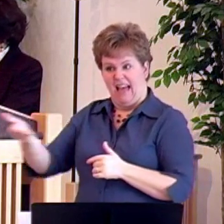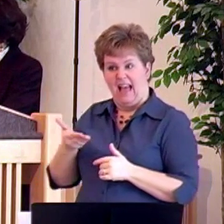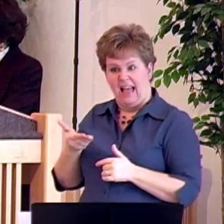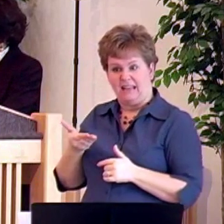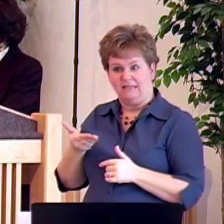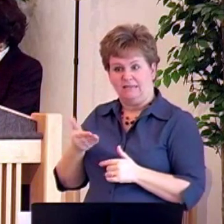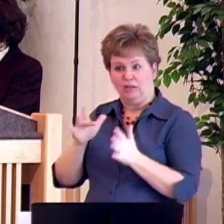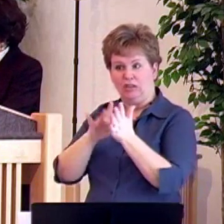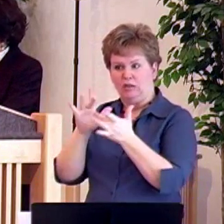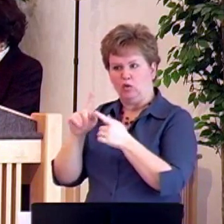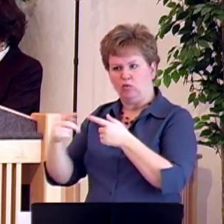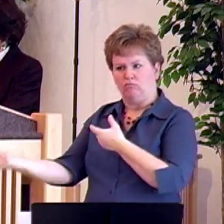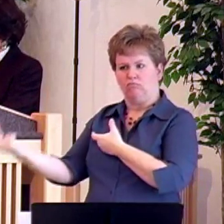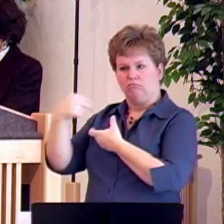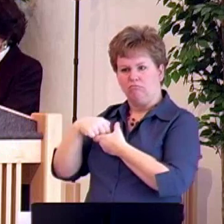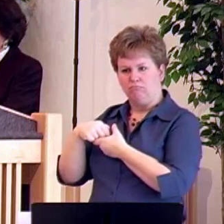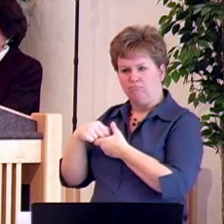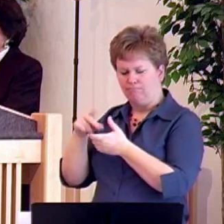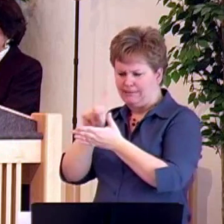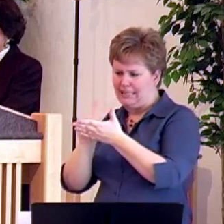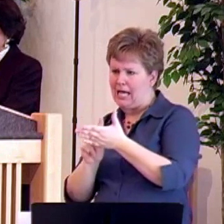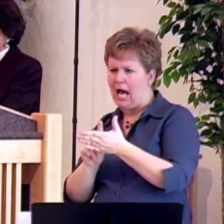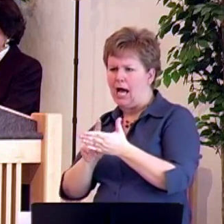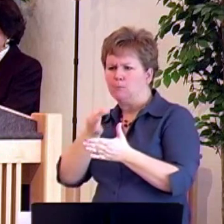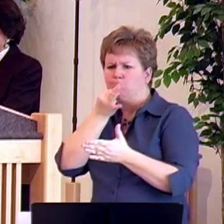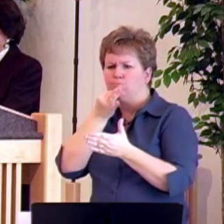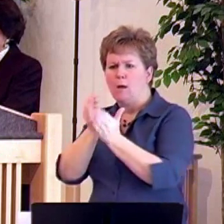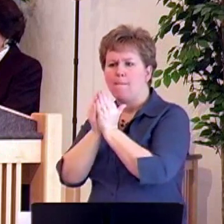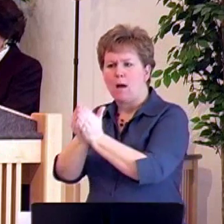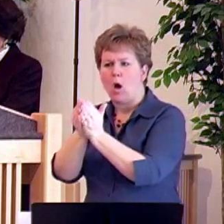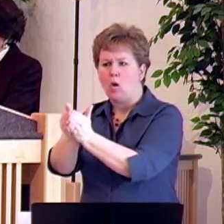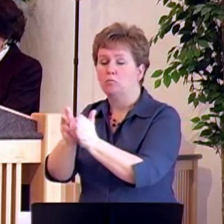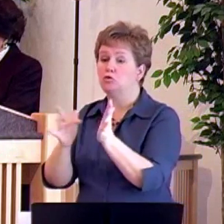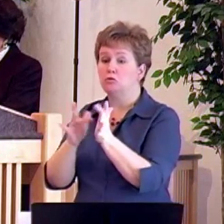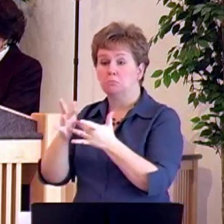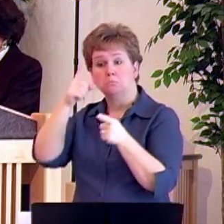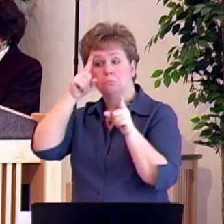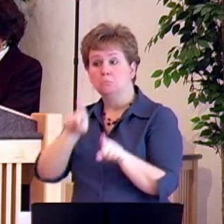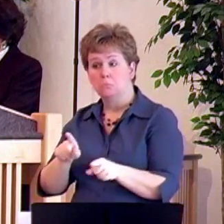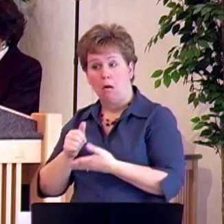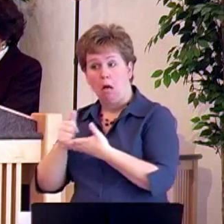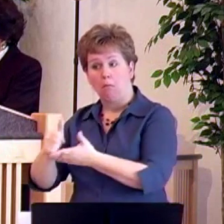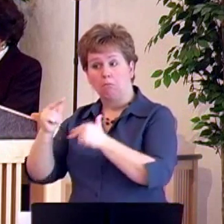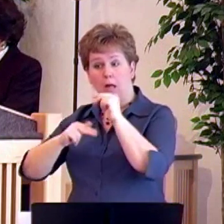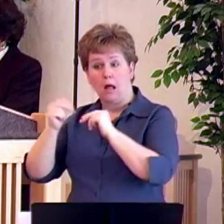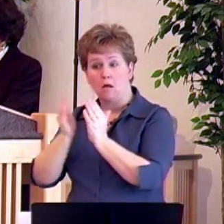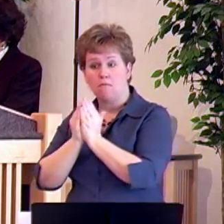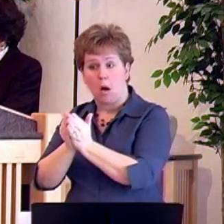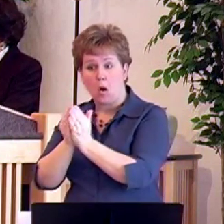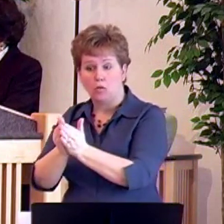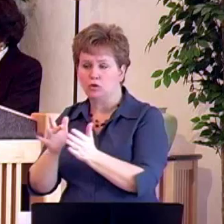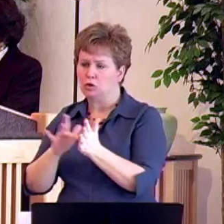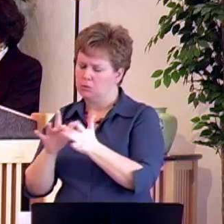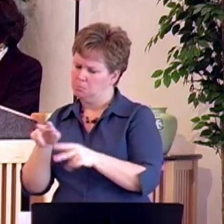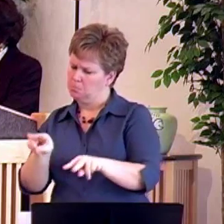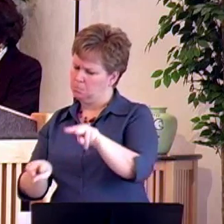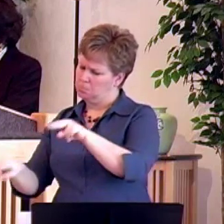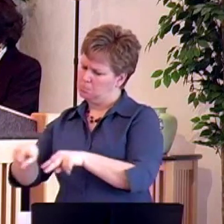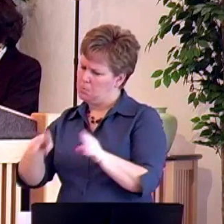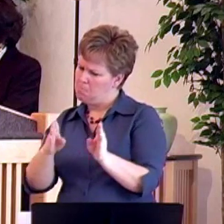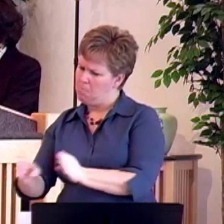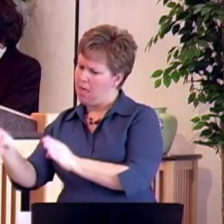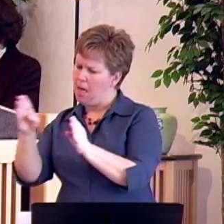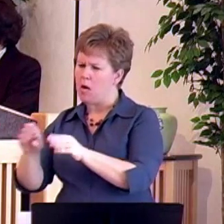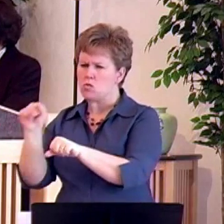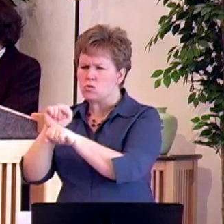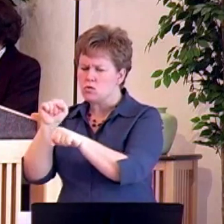carpenter to join him in the enterprise, and Jesus readily consented. Jesus worked with Zebedee only a little more than a